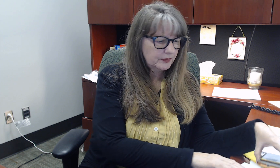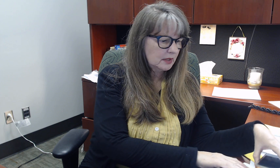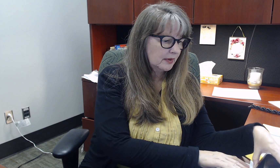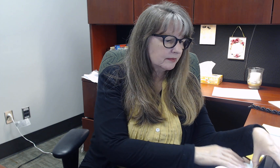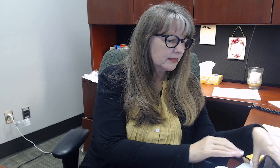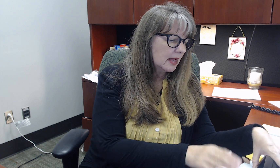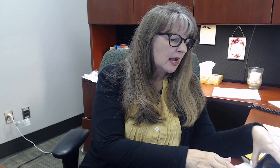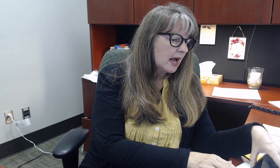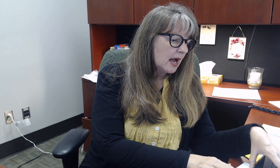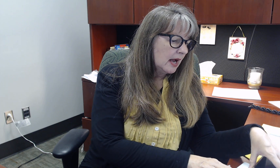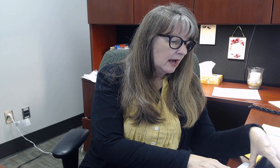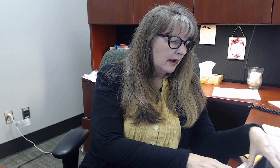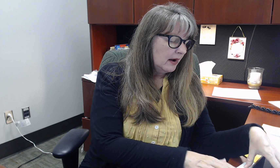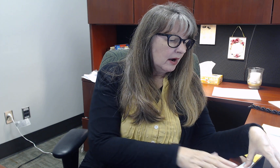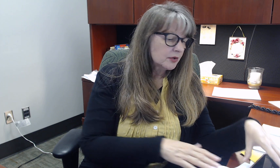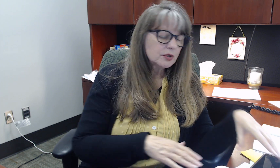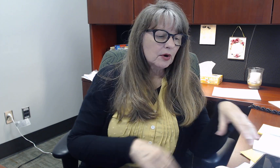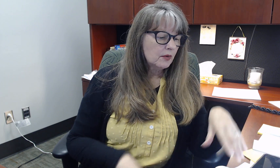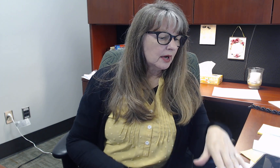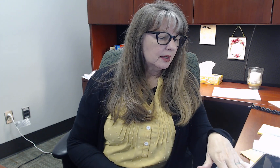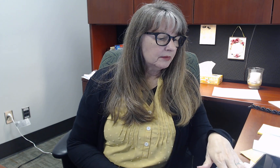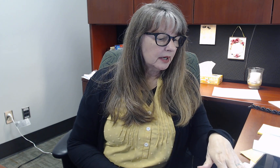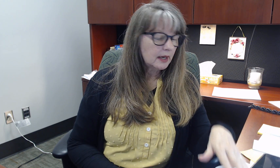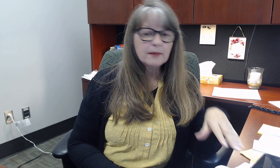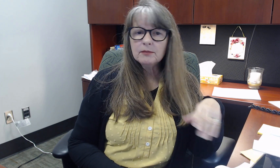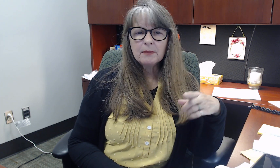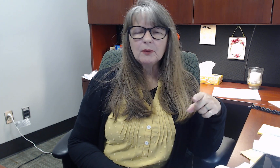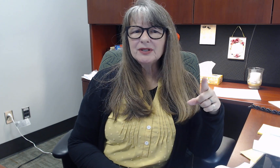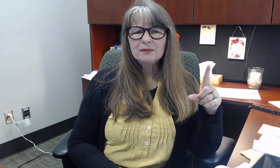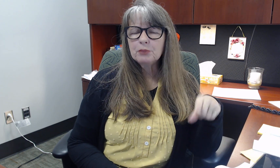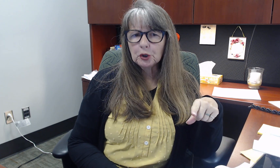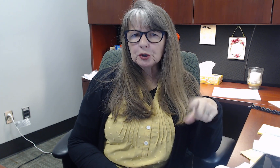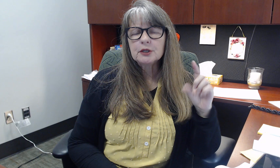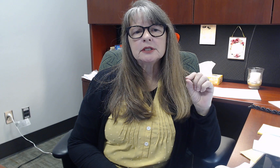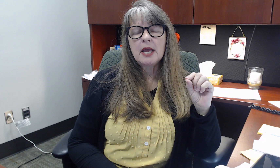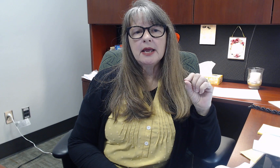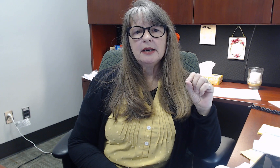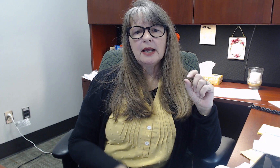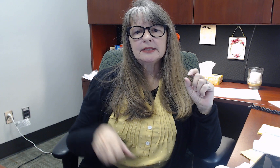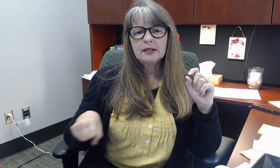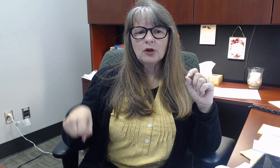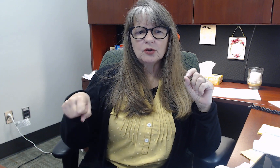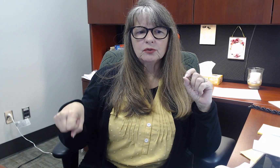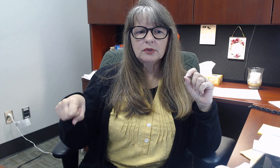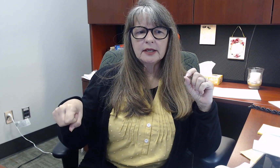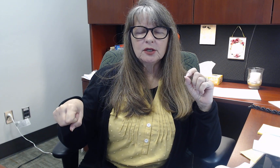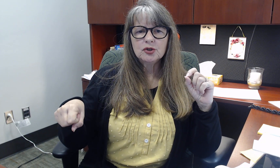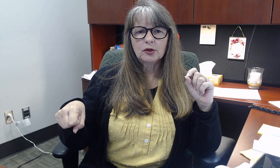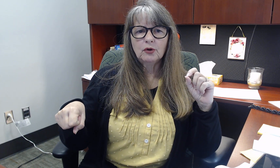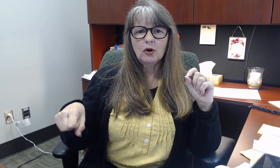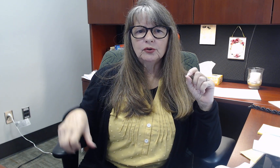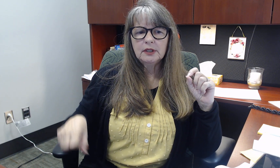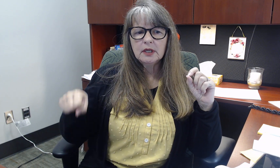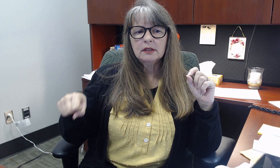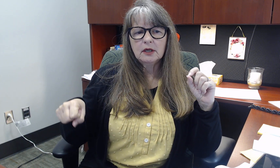anyway. Also, remember we did purse, and I said also luggage. You're holding it because you're